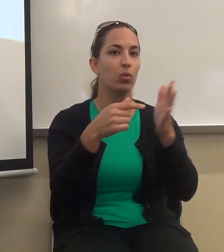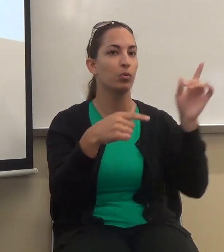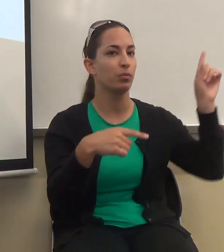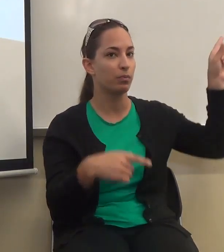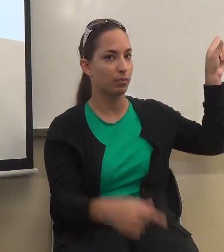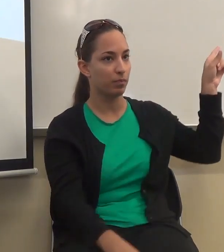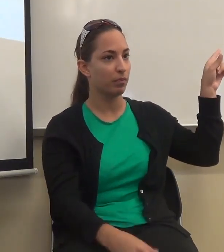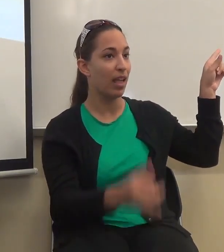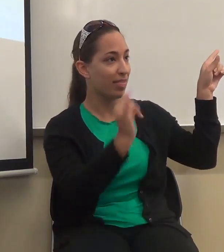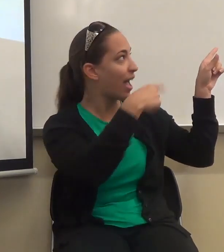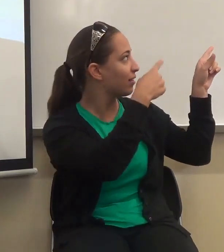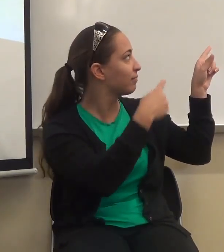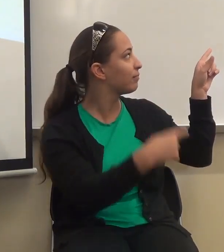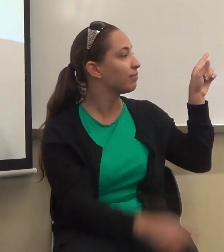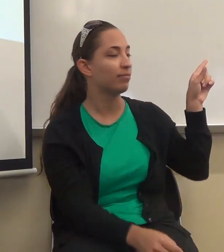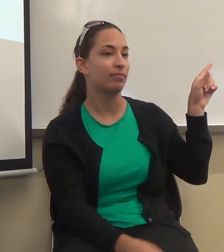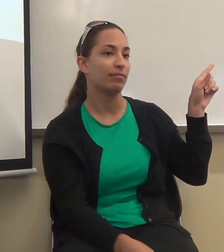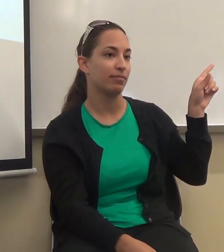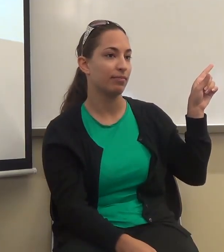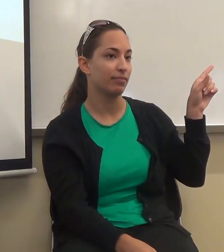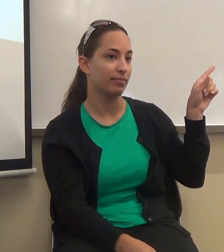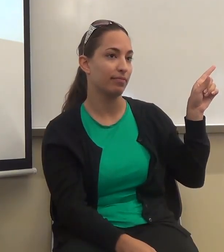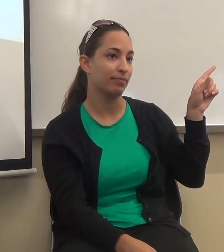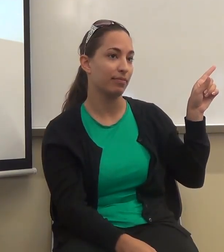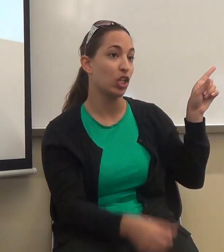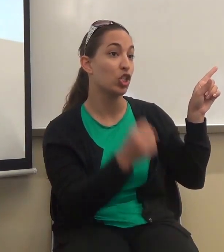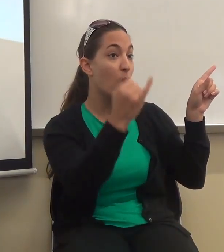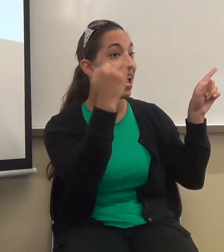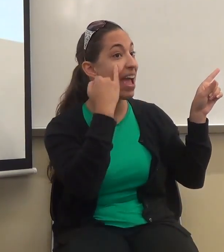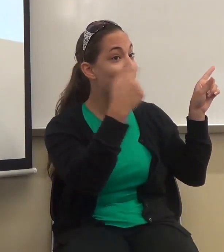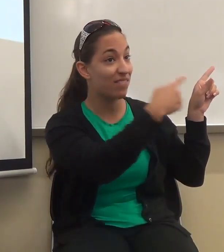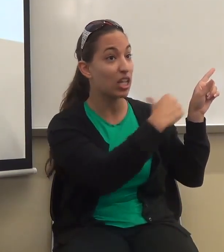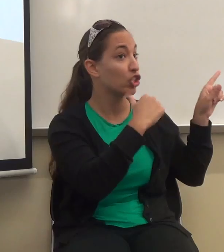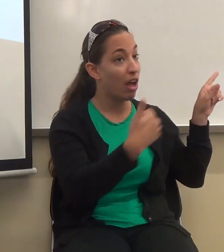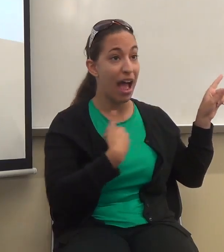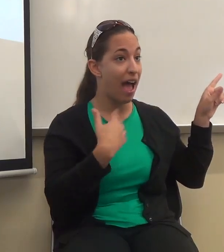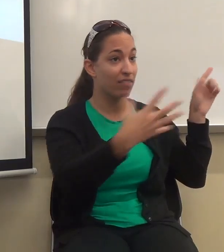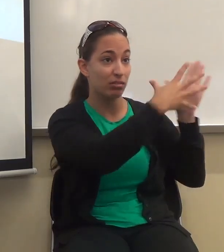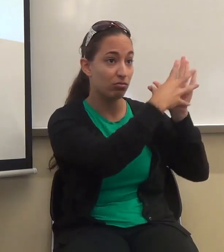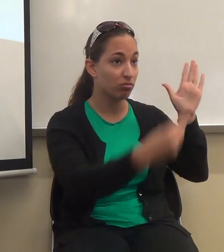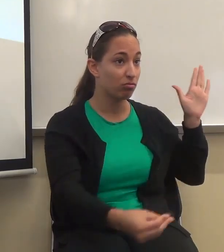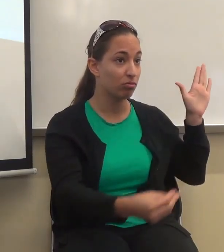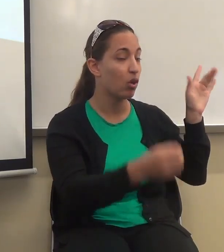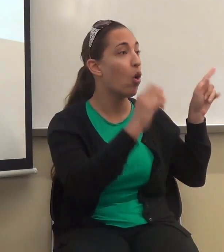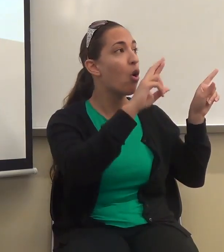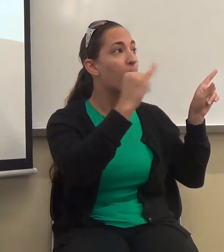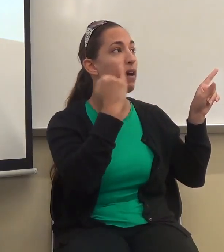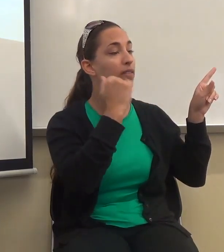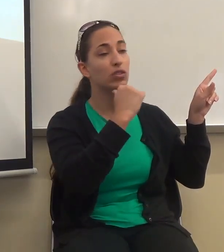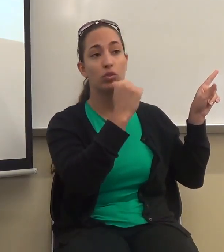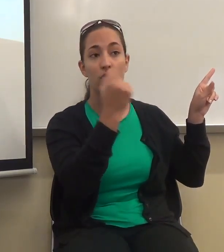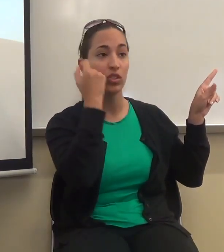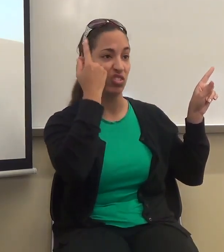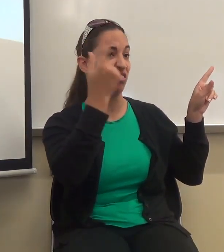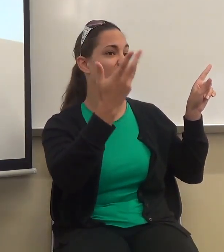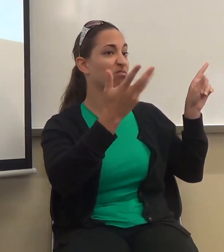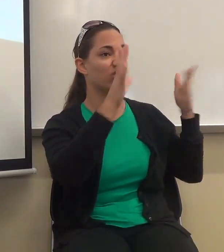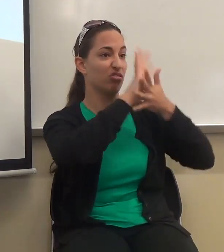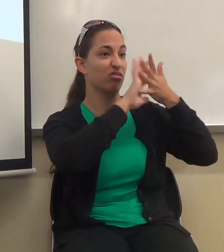Okay? So if you don't have that written down now, or if you don't understand it, you better get